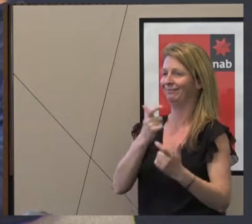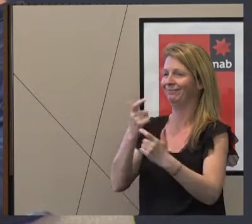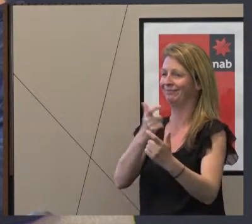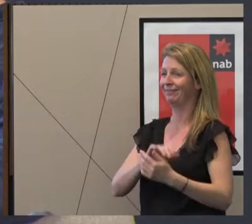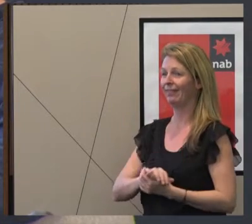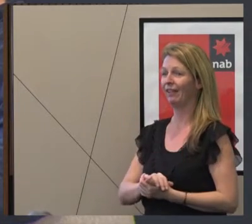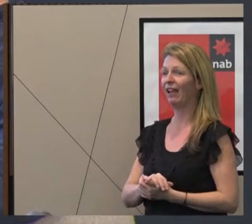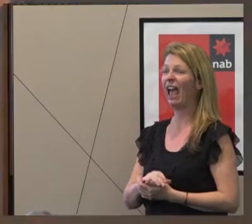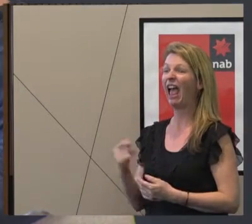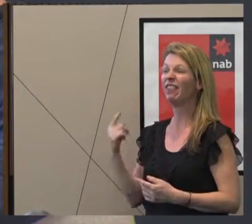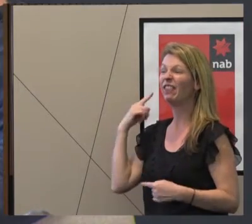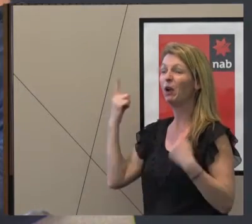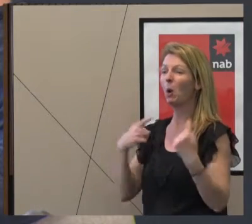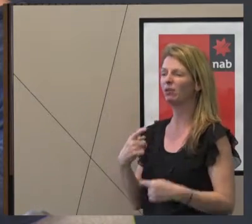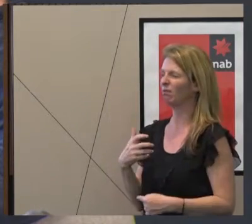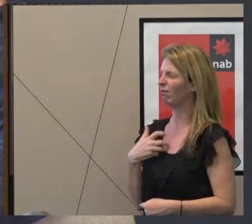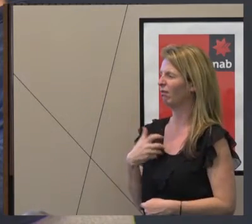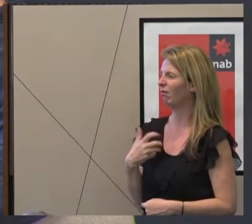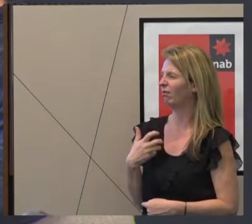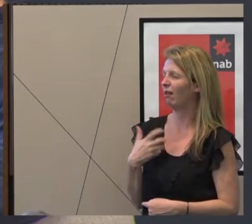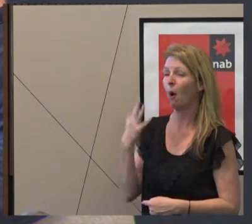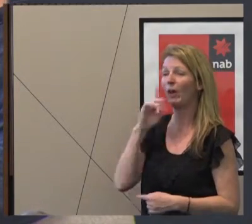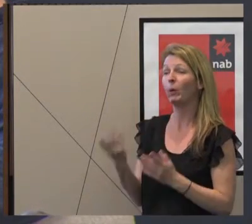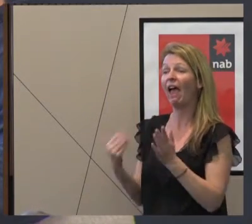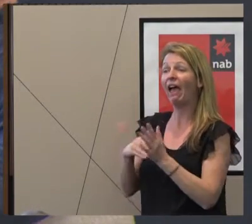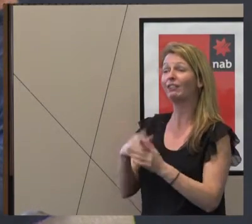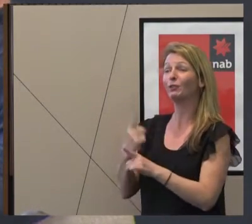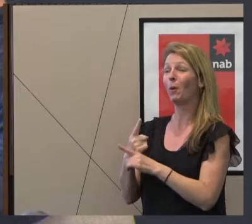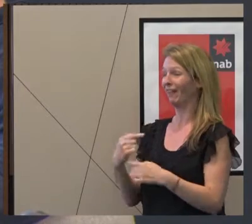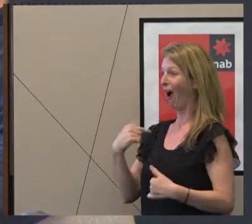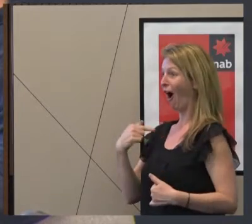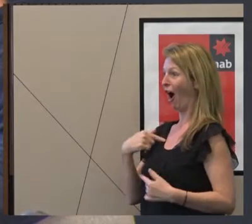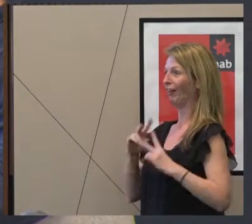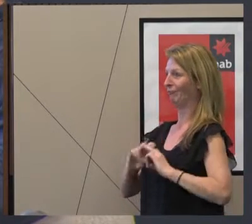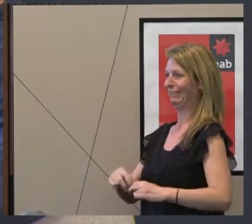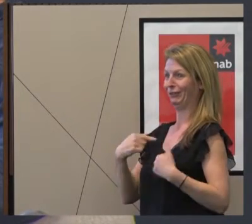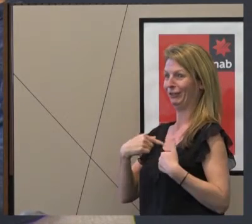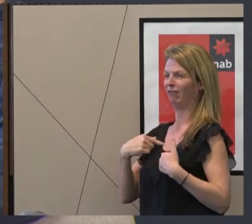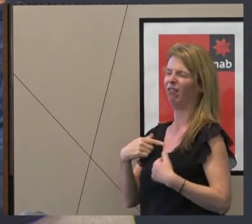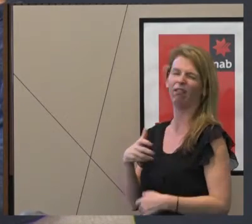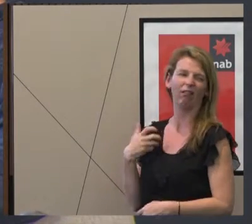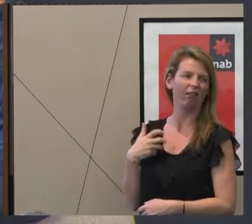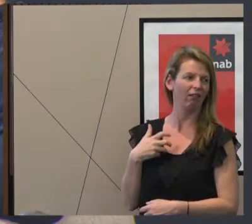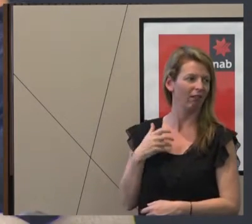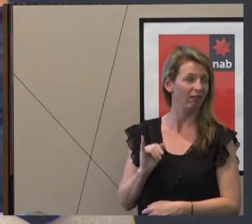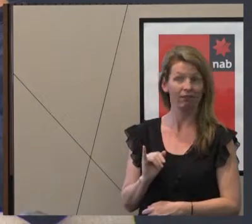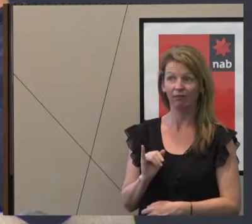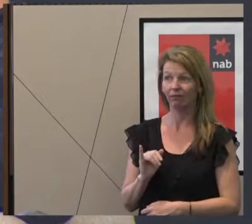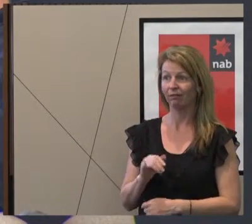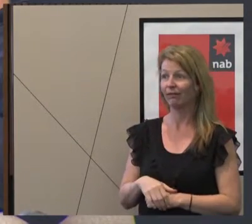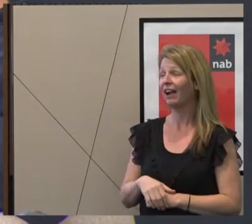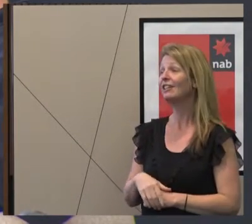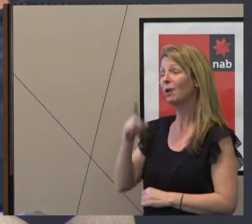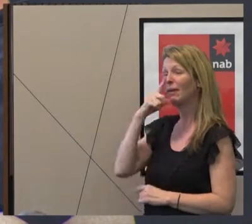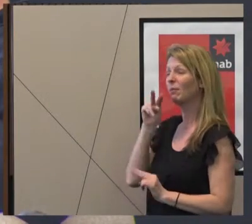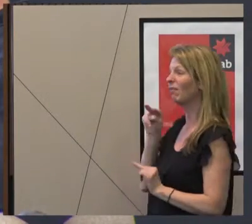They groan even deeper and longer when you mention that you're a researcher. And there's a perception